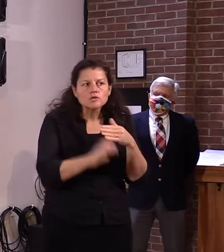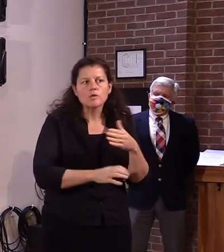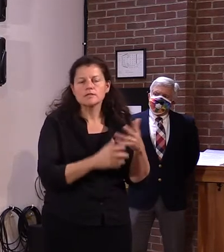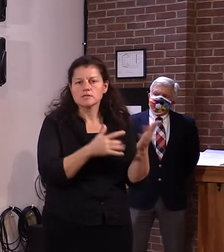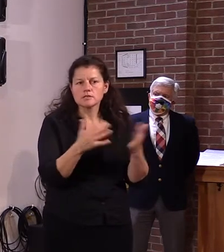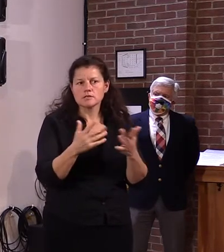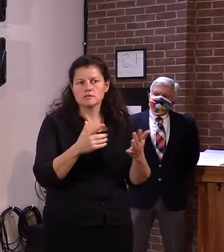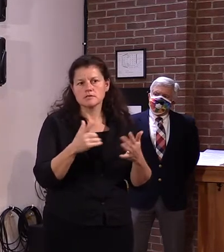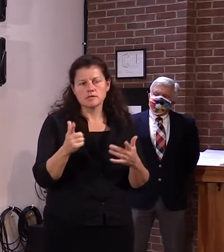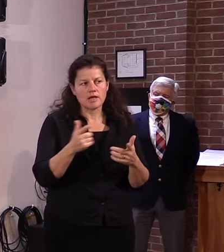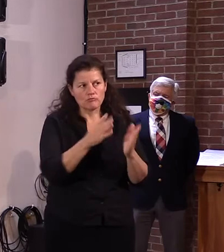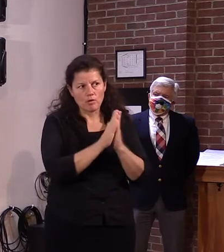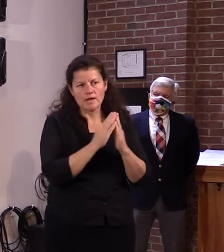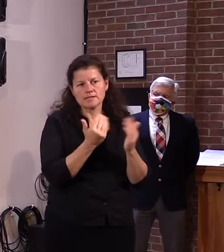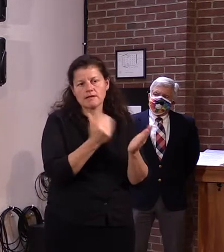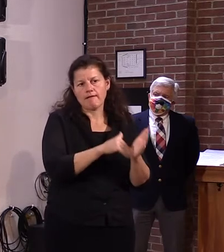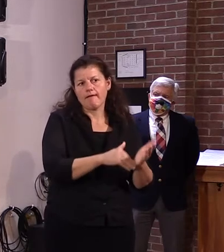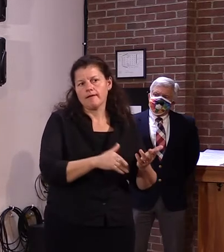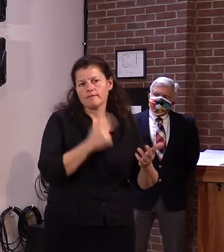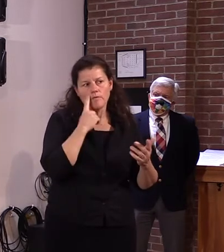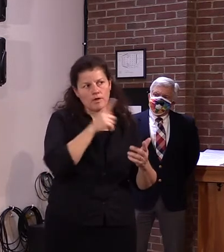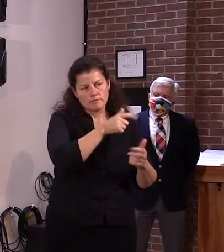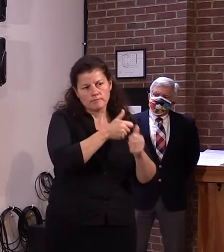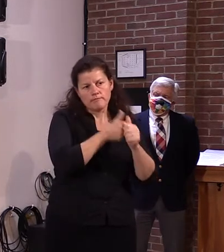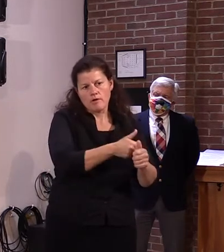or orders as necessary.